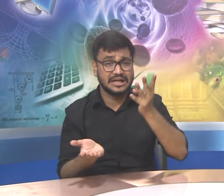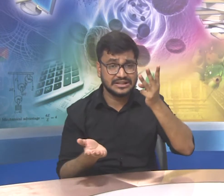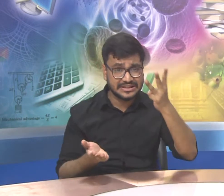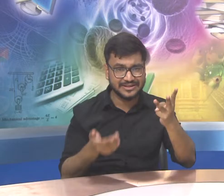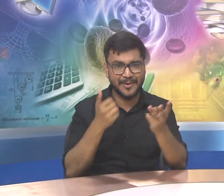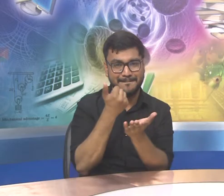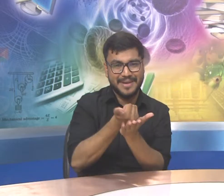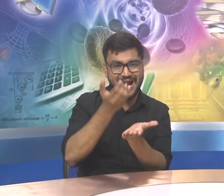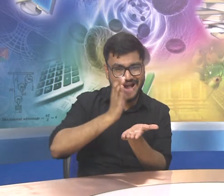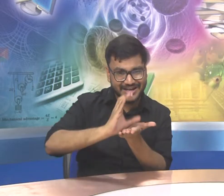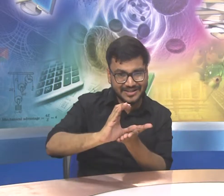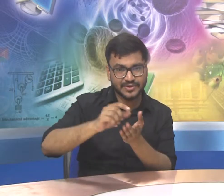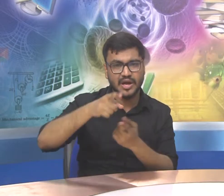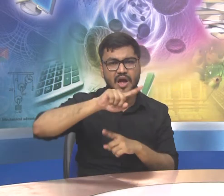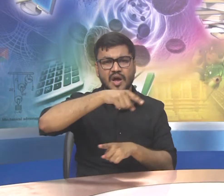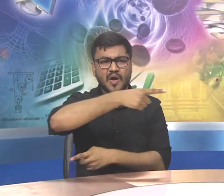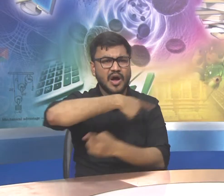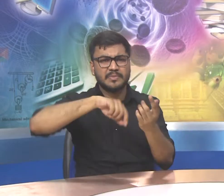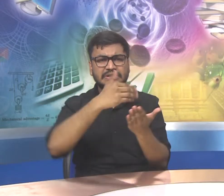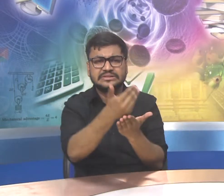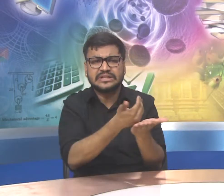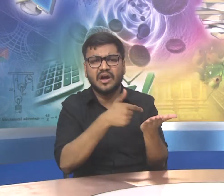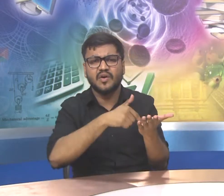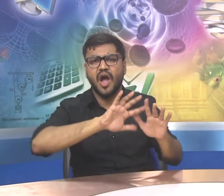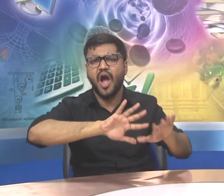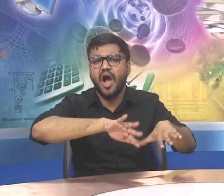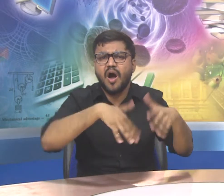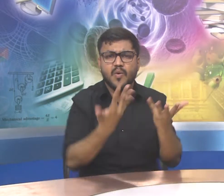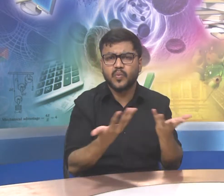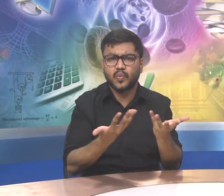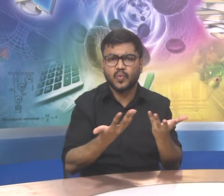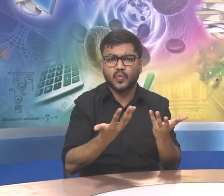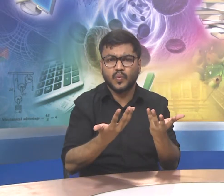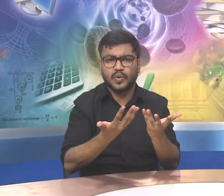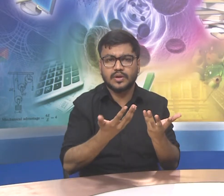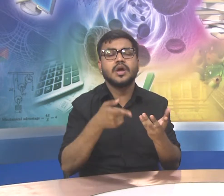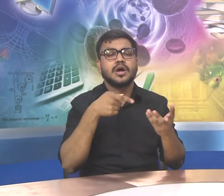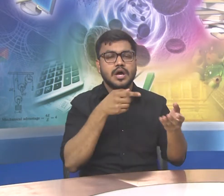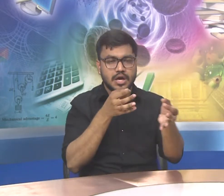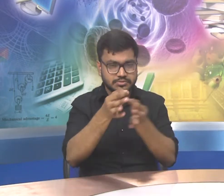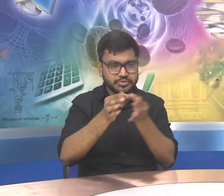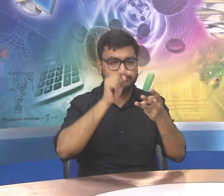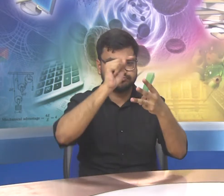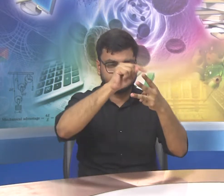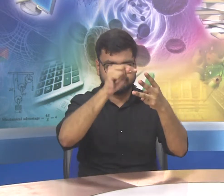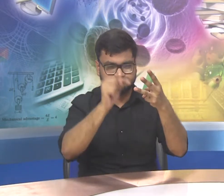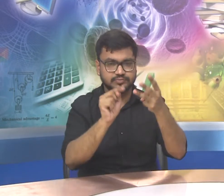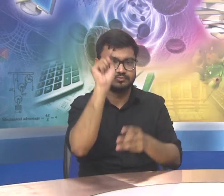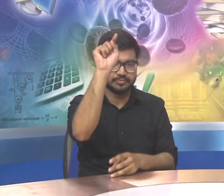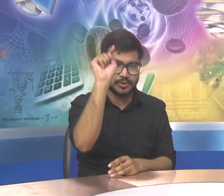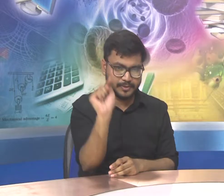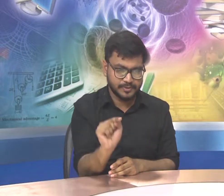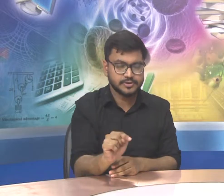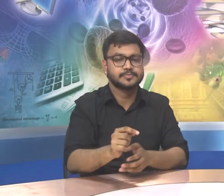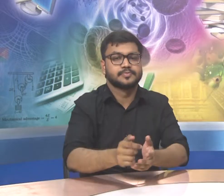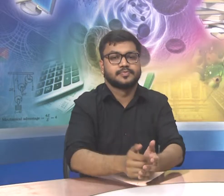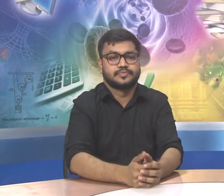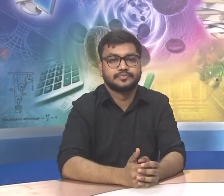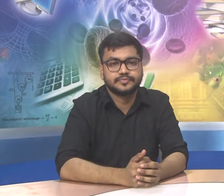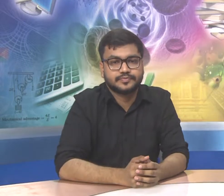interest. In this lesson, we shall learn about the types of deposit accounts can be opened in